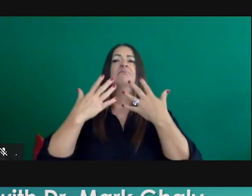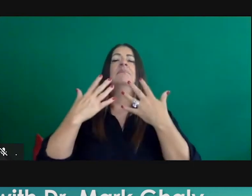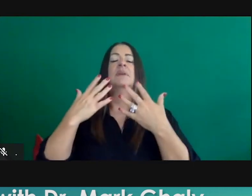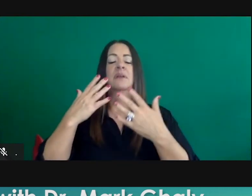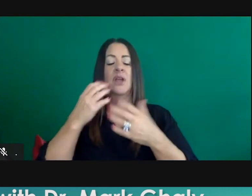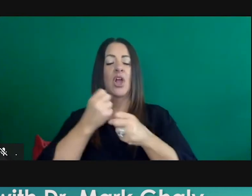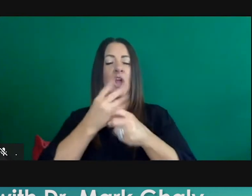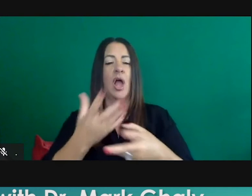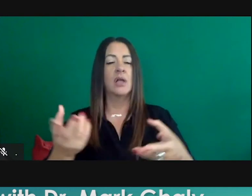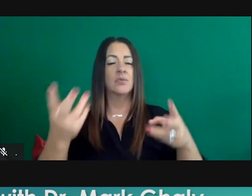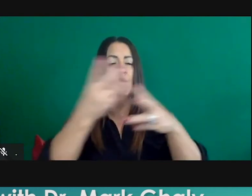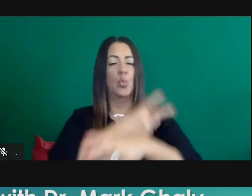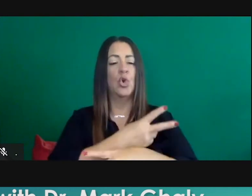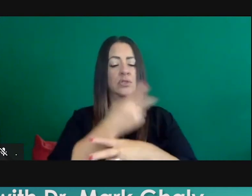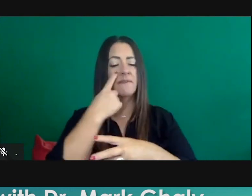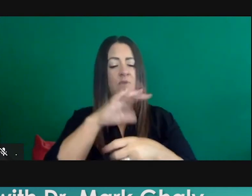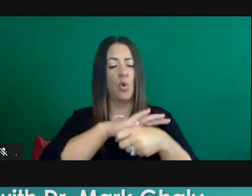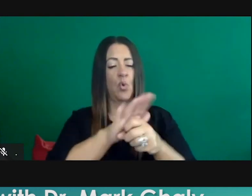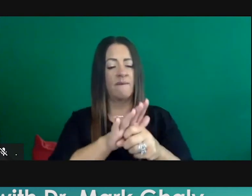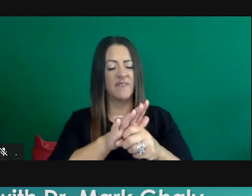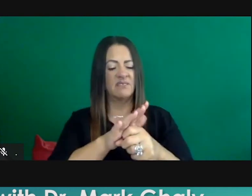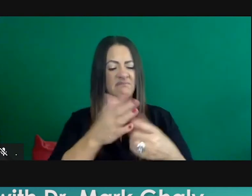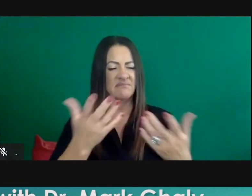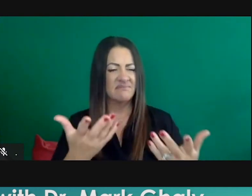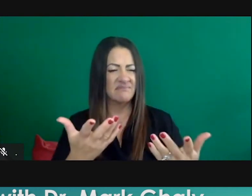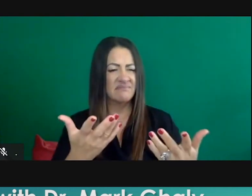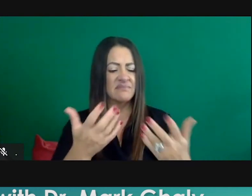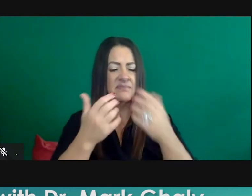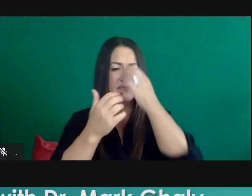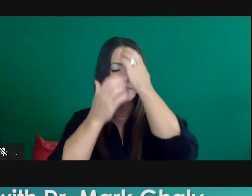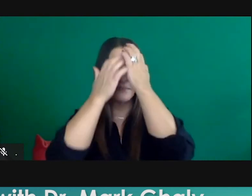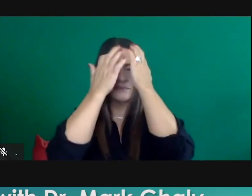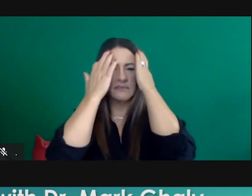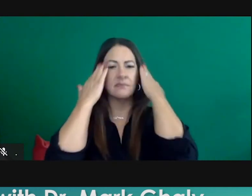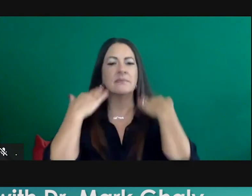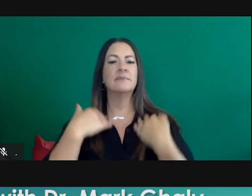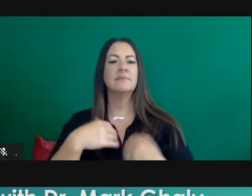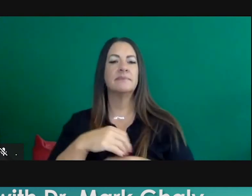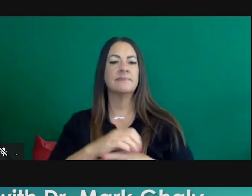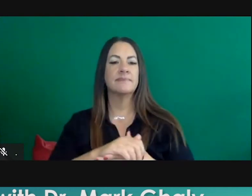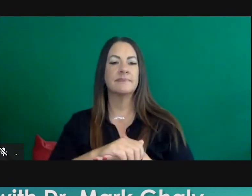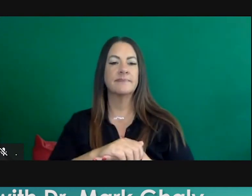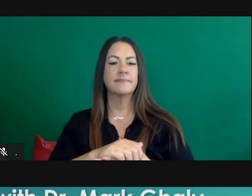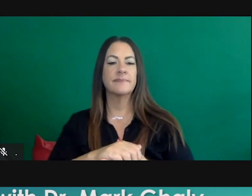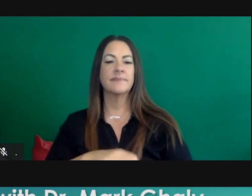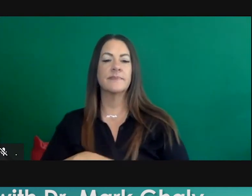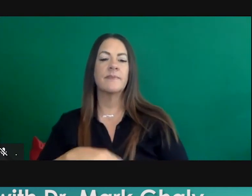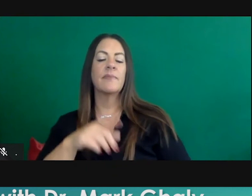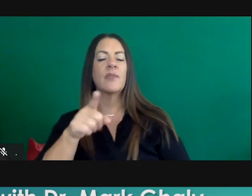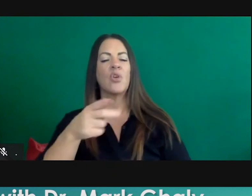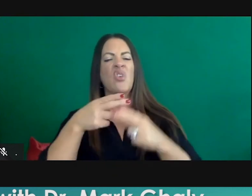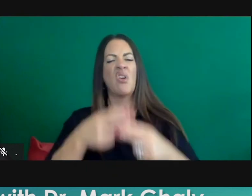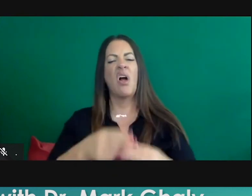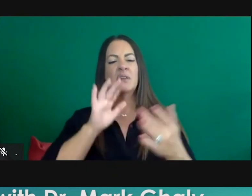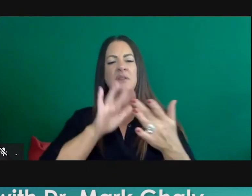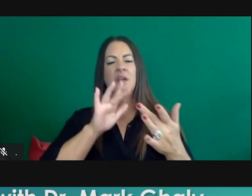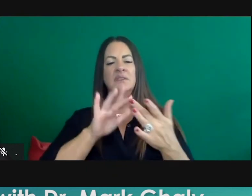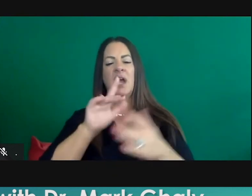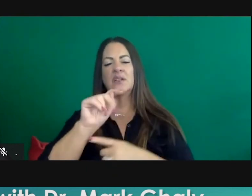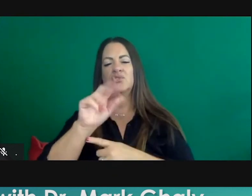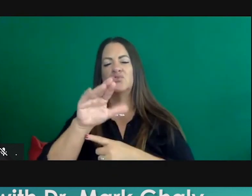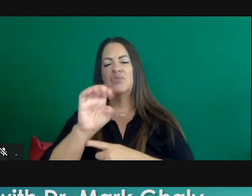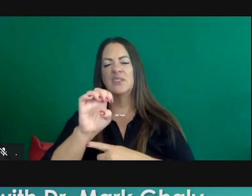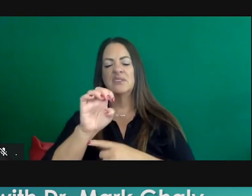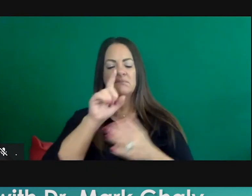questions. On the first, we have been tracking what they call, you're calling contact tracing apps. Others have